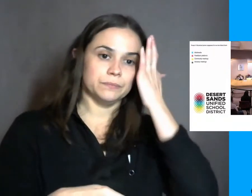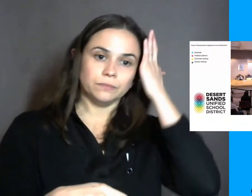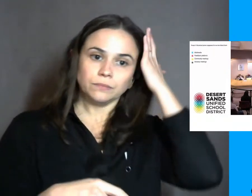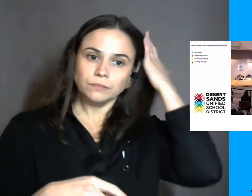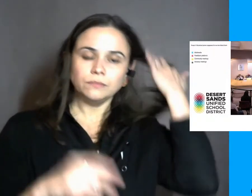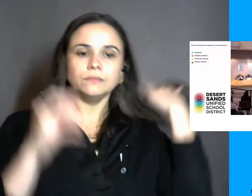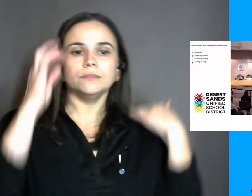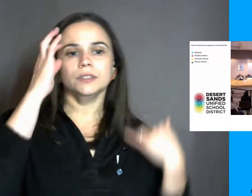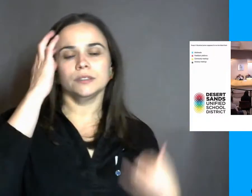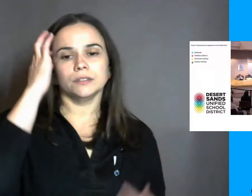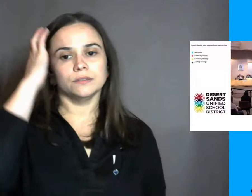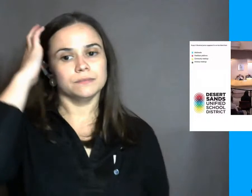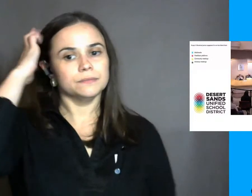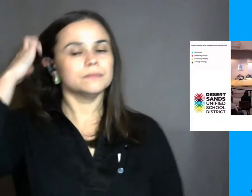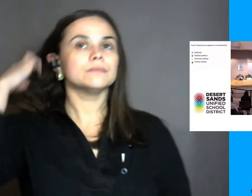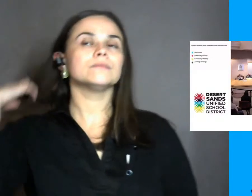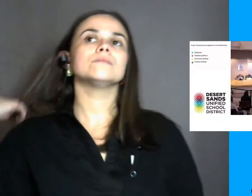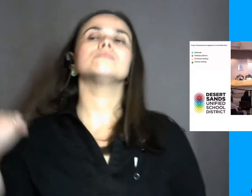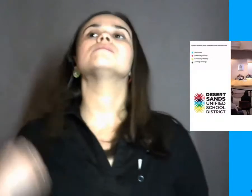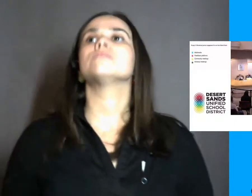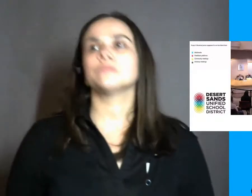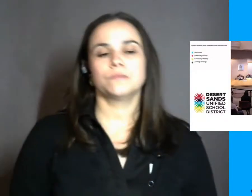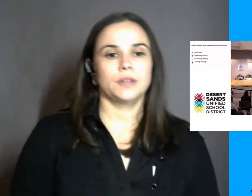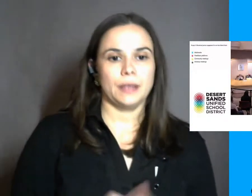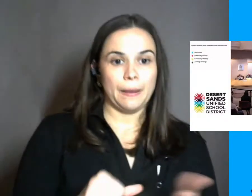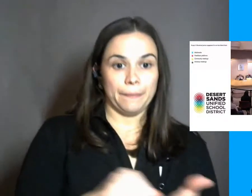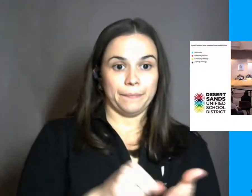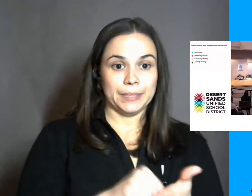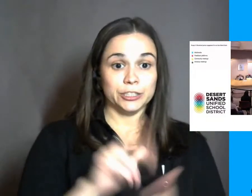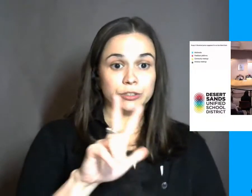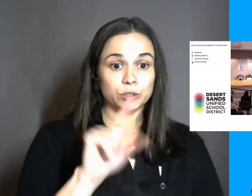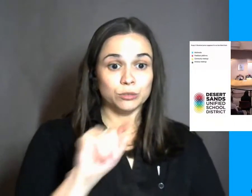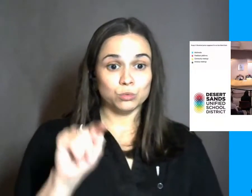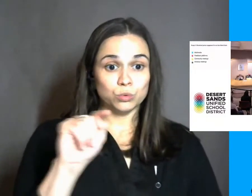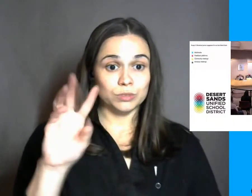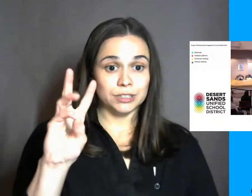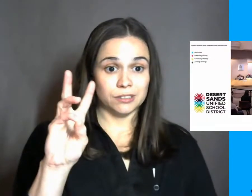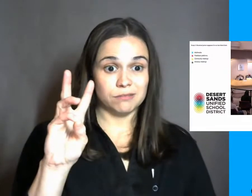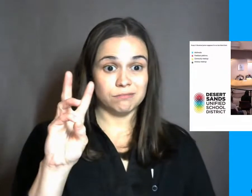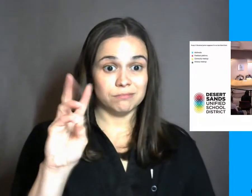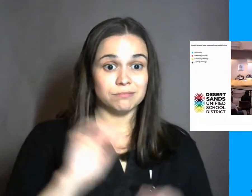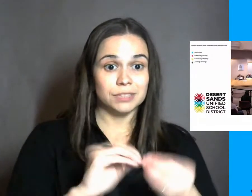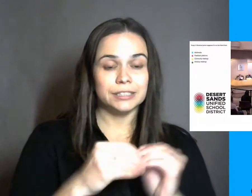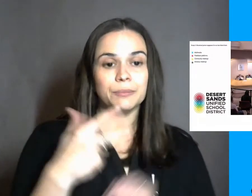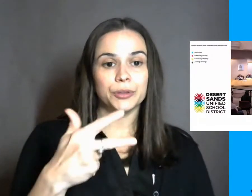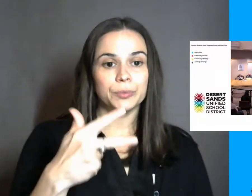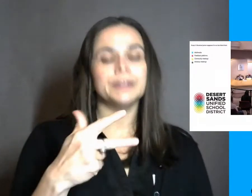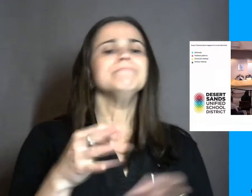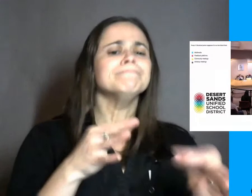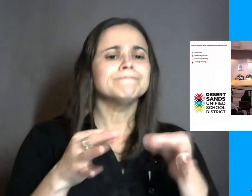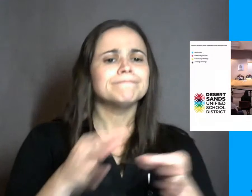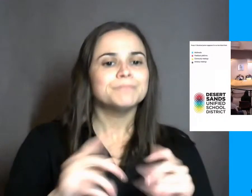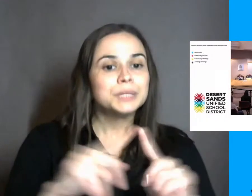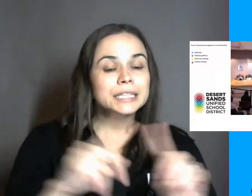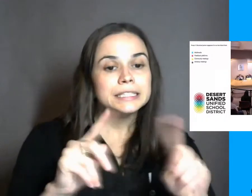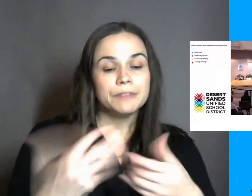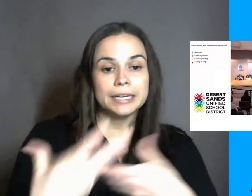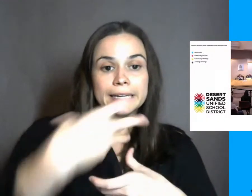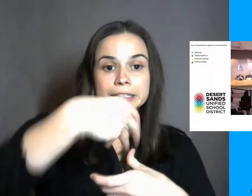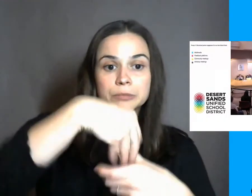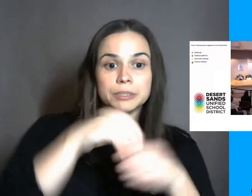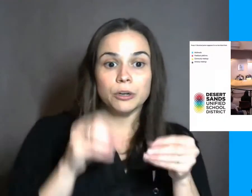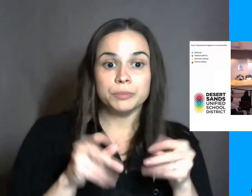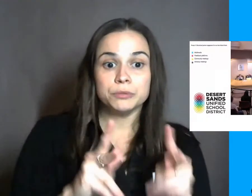Prompt 3, on pages 3 through 6, we've identified the variety of engagement opportunities we had with our